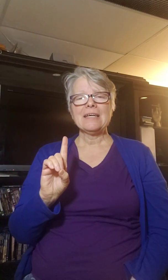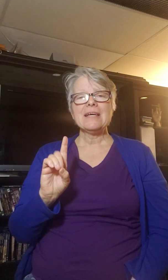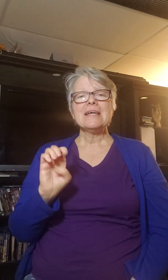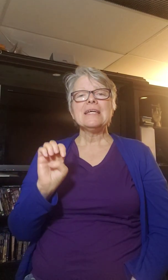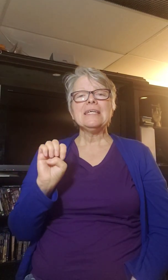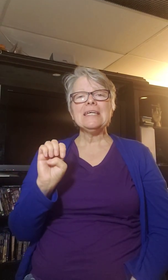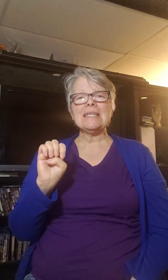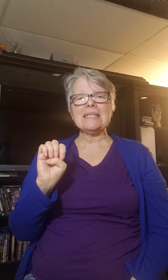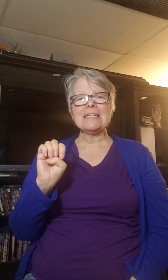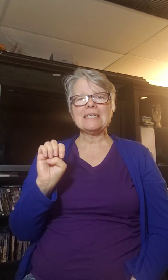E.